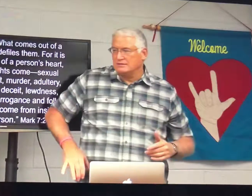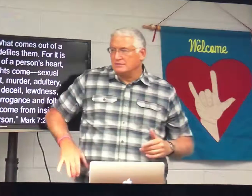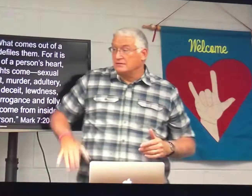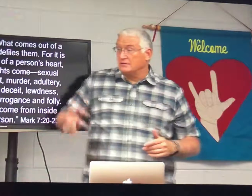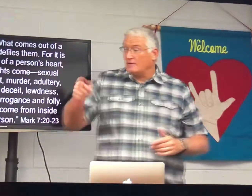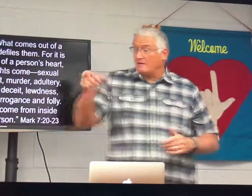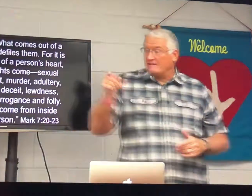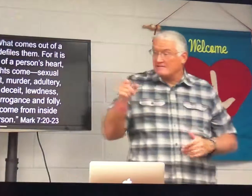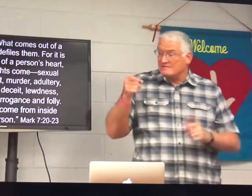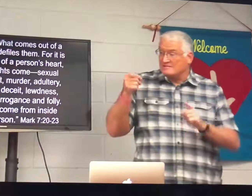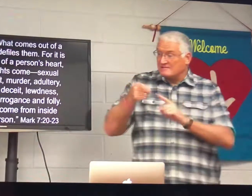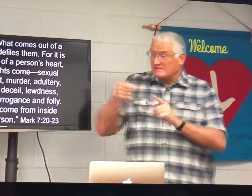You know, and I wonder something.